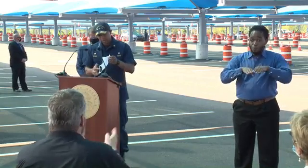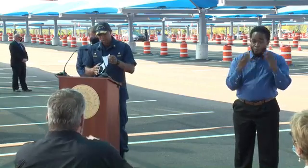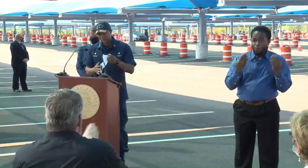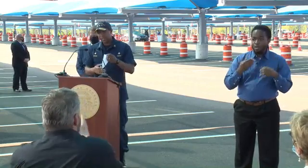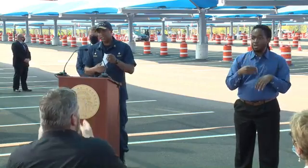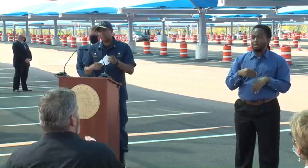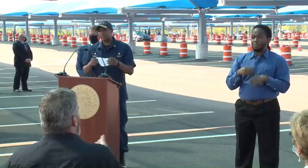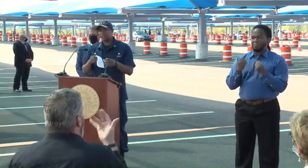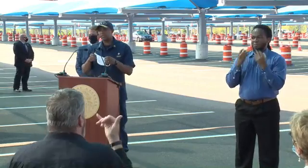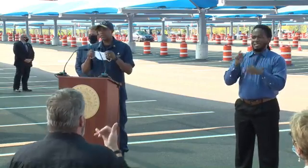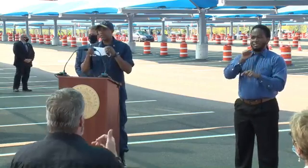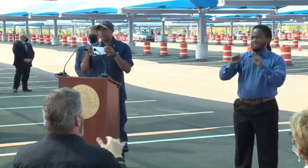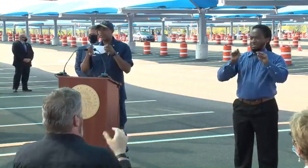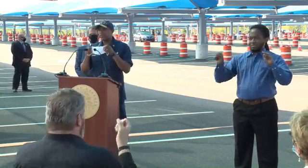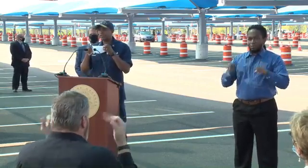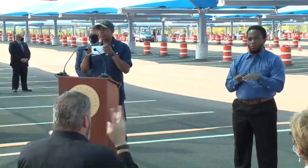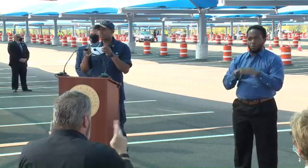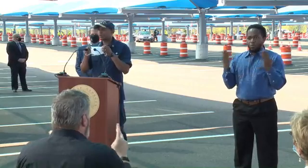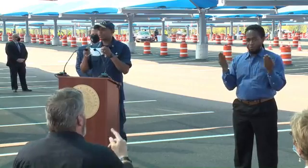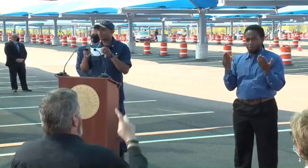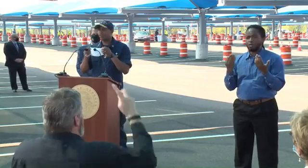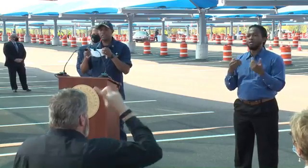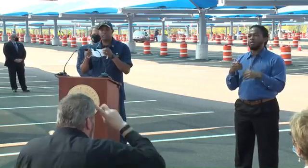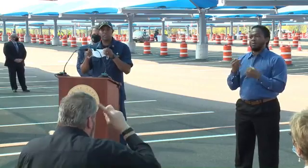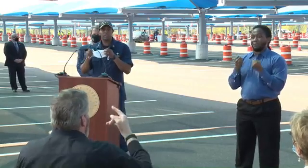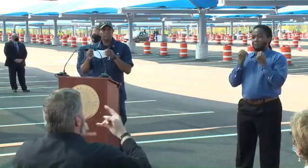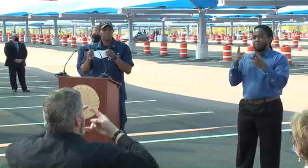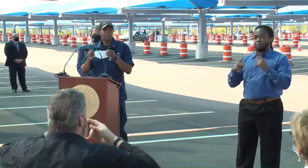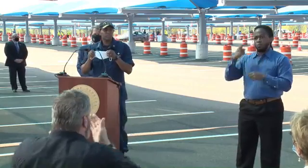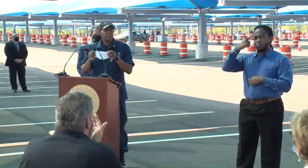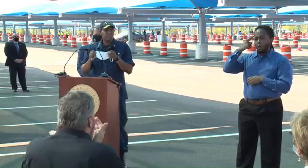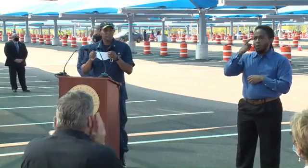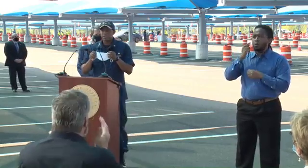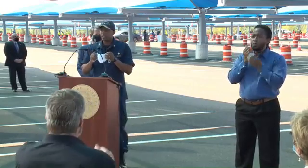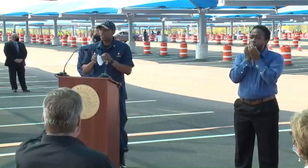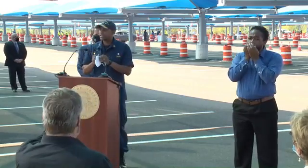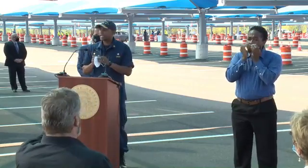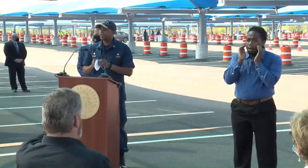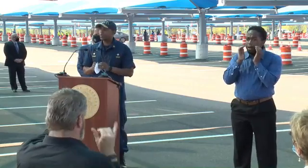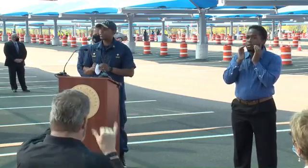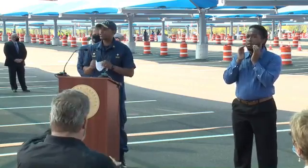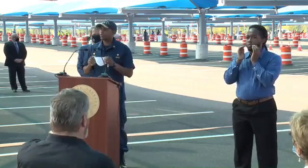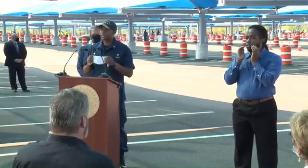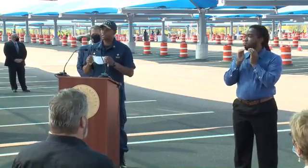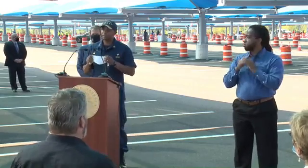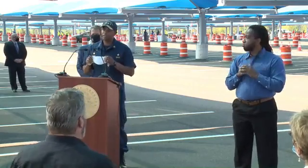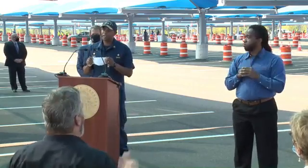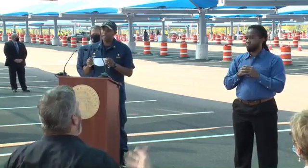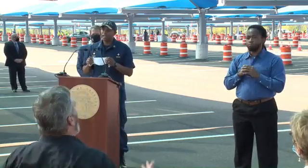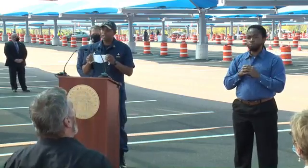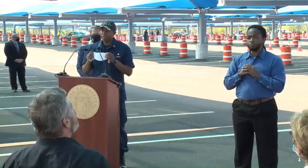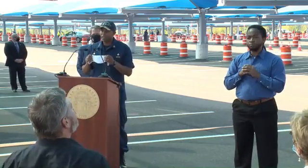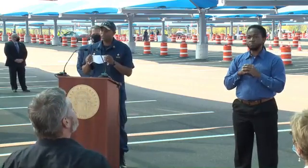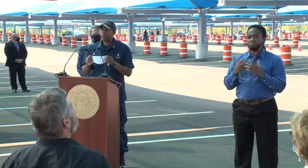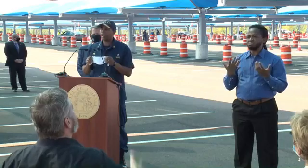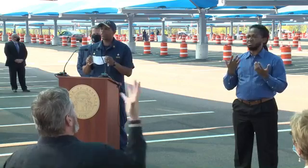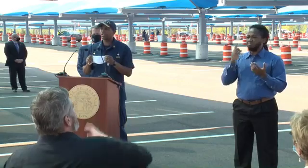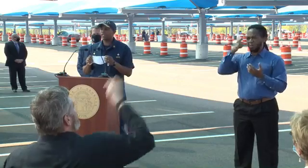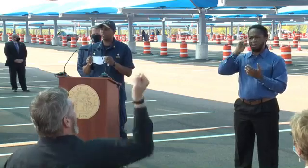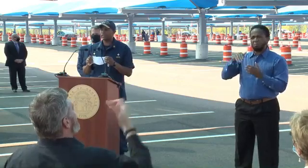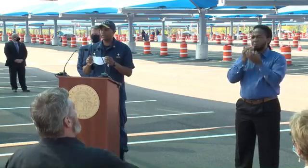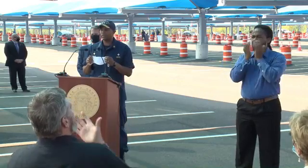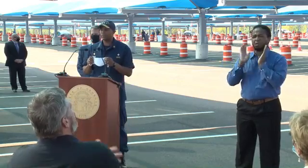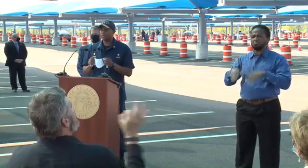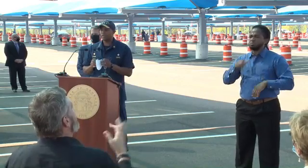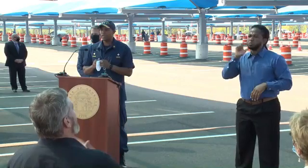wearing one of these infringes upon their freedom. It's taking away their choice. Here's what I